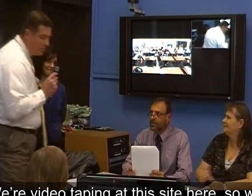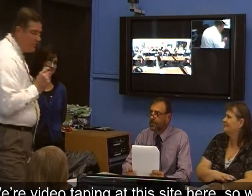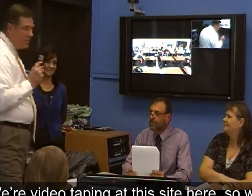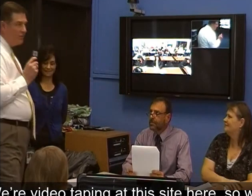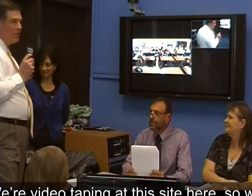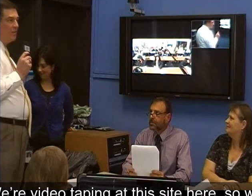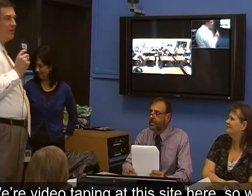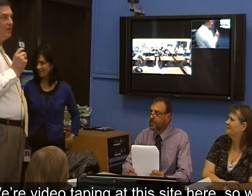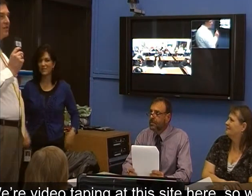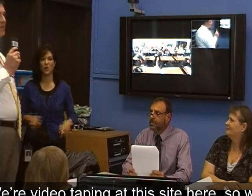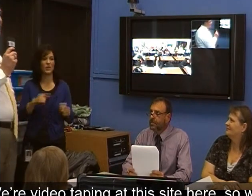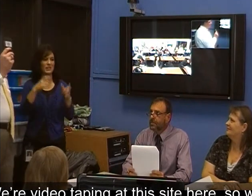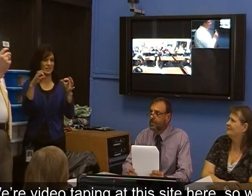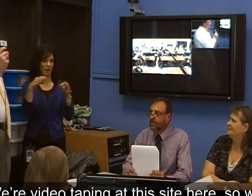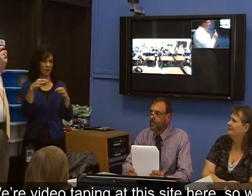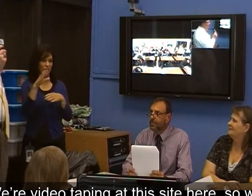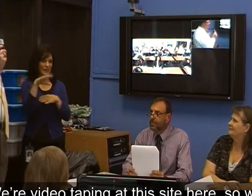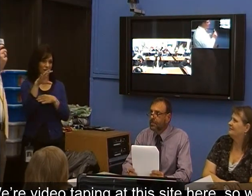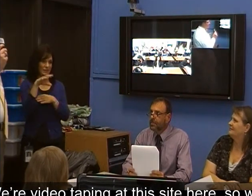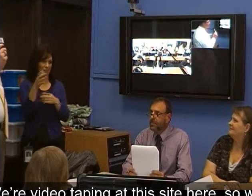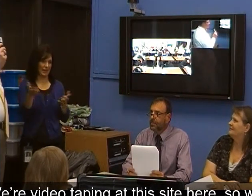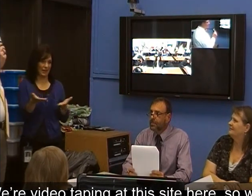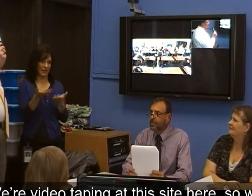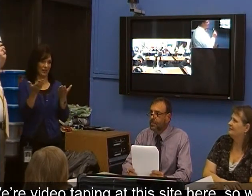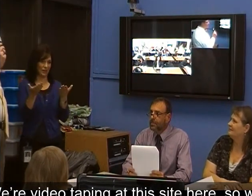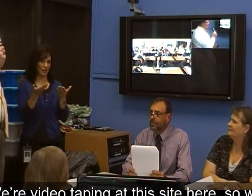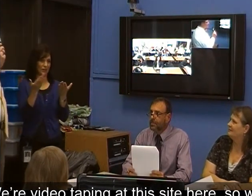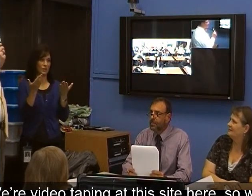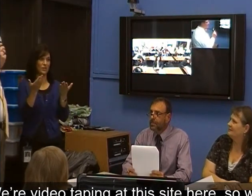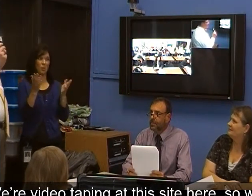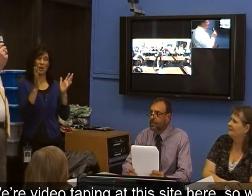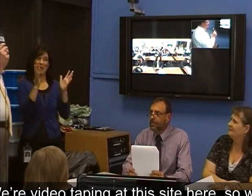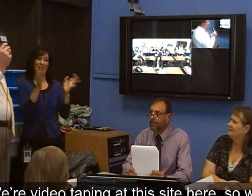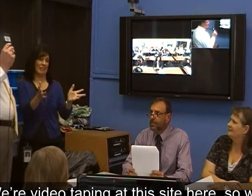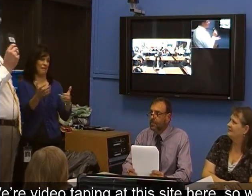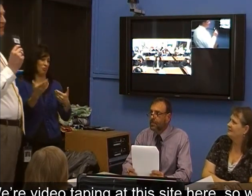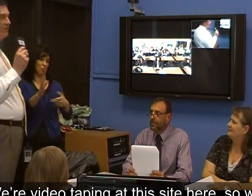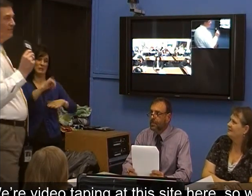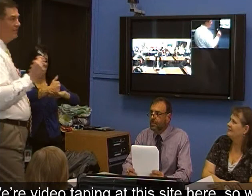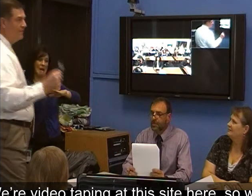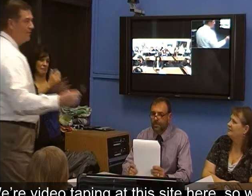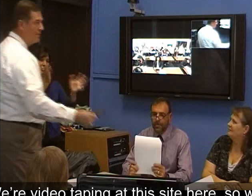Pamela, we're videotaping at this site here. So we're going to leave this room's arrangement as it is.